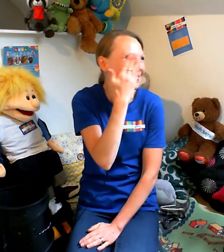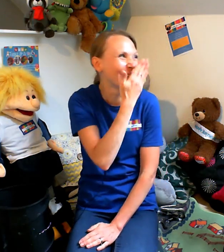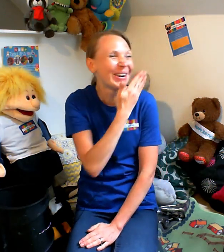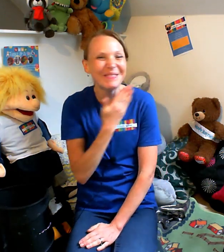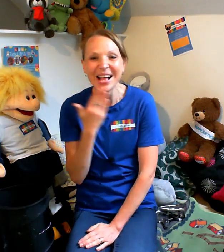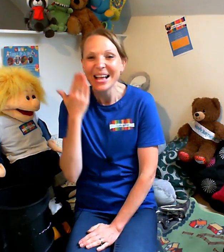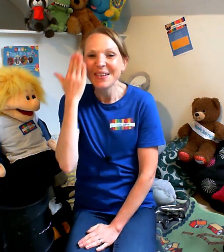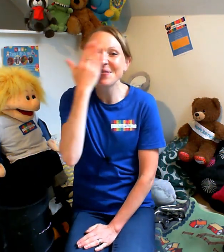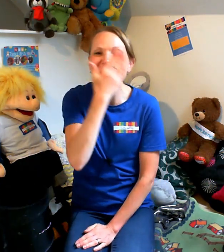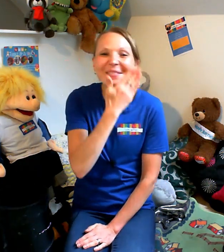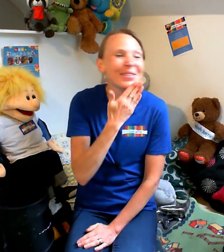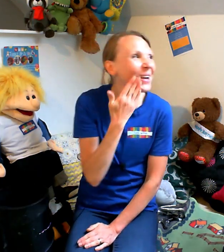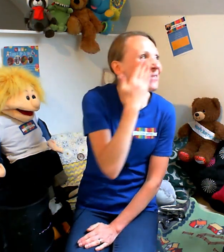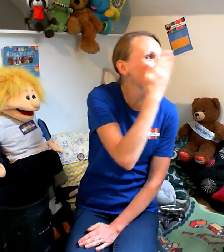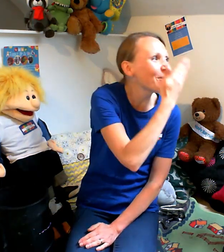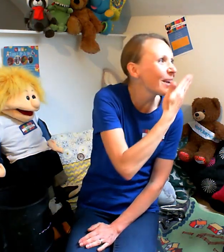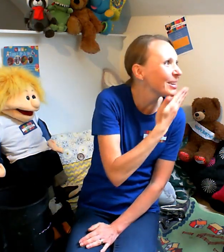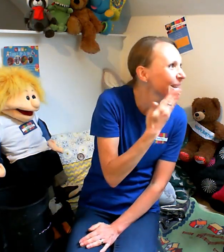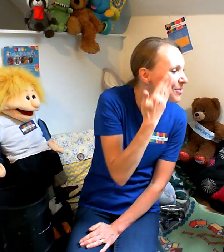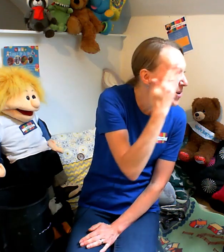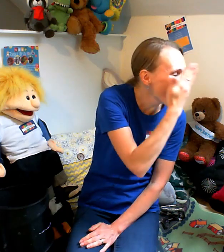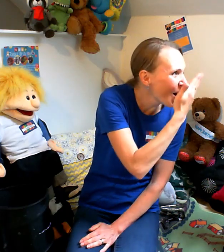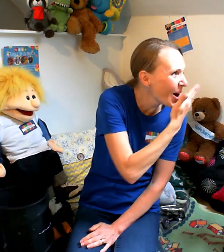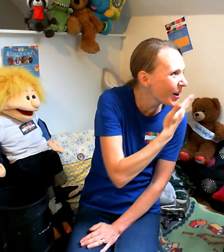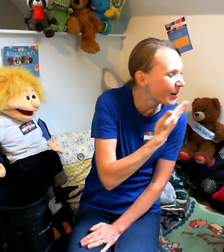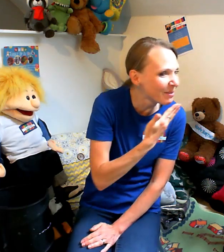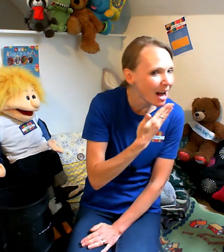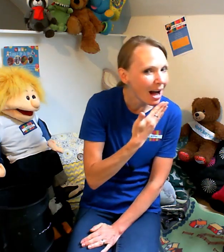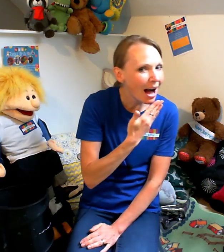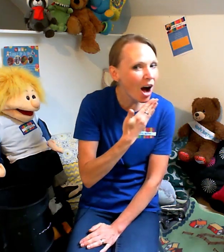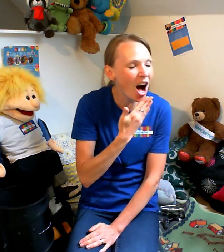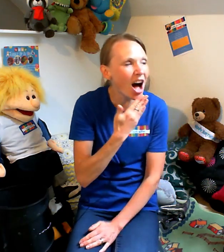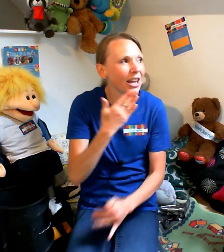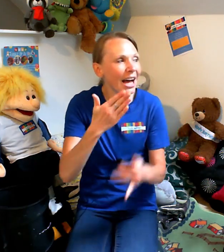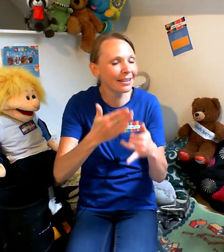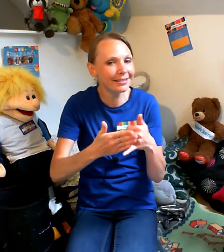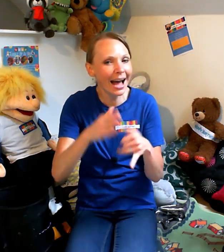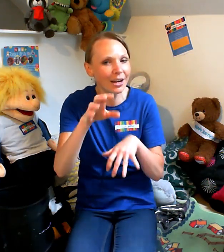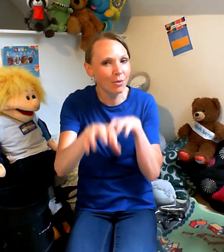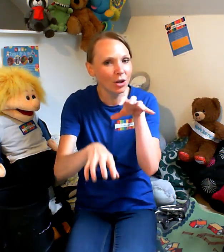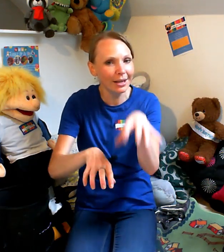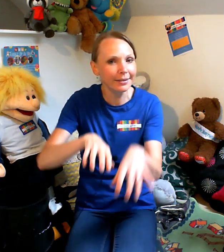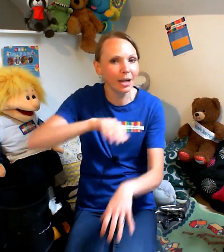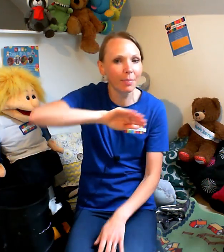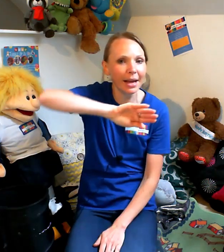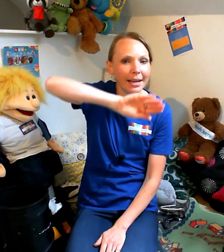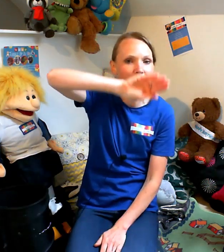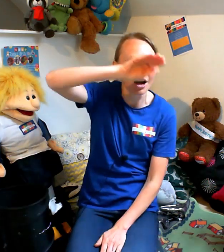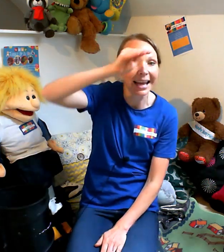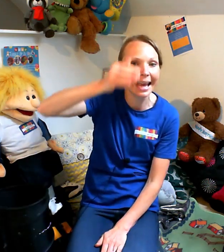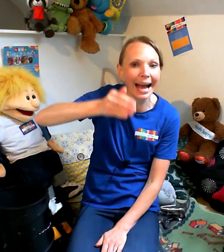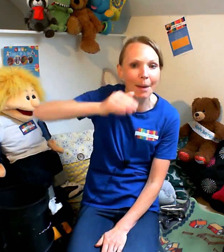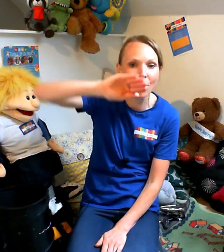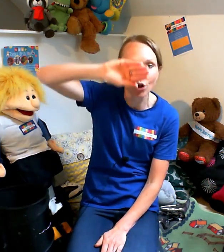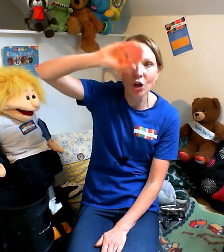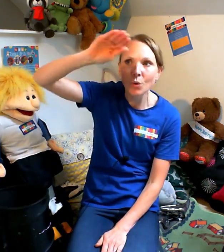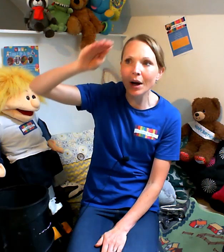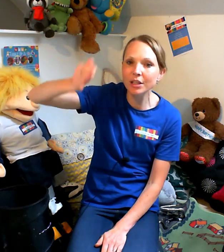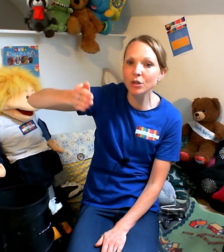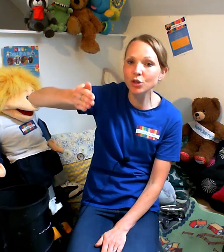warm. Very, very, very warm. Our last animal is going to be a camel. We're going to do